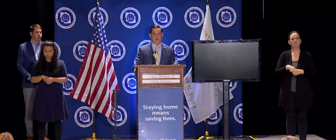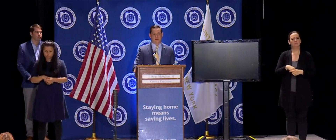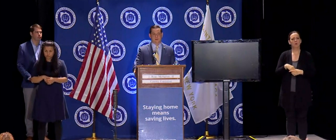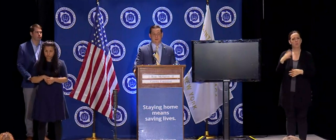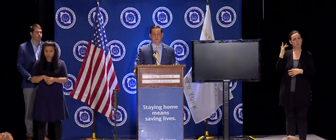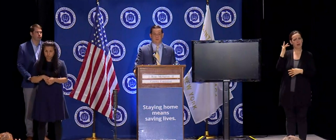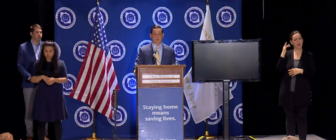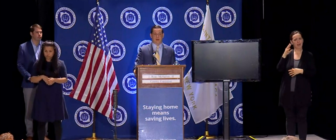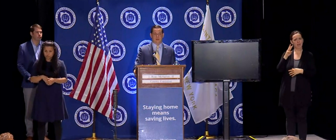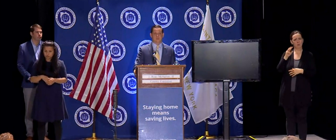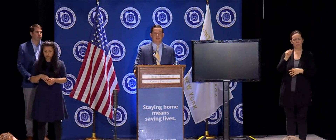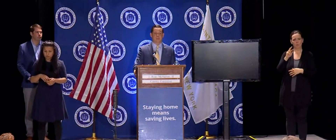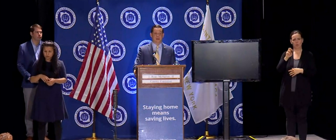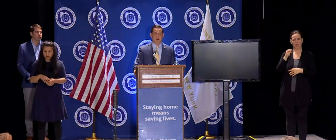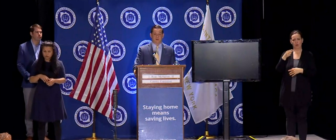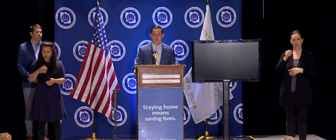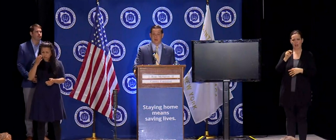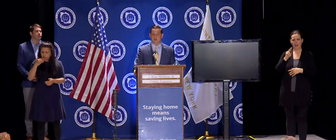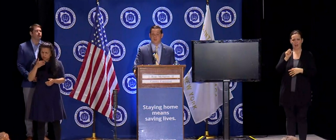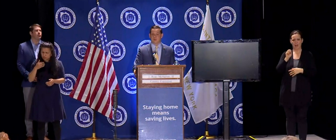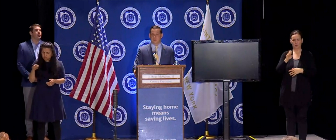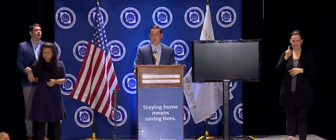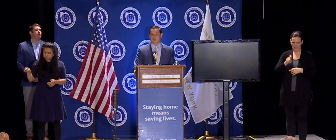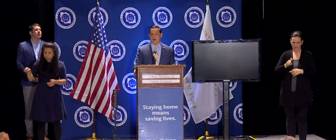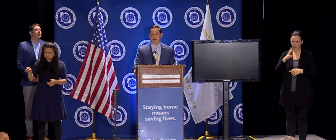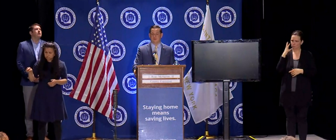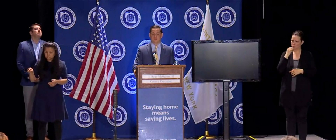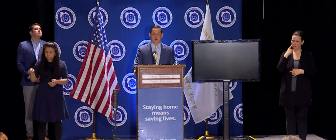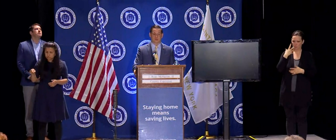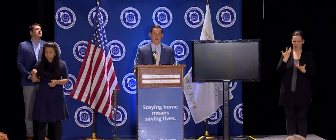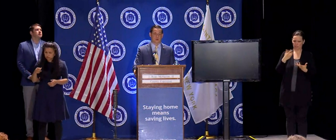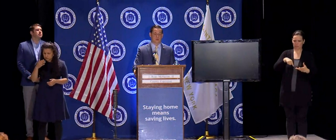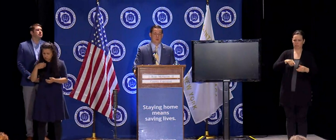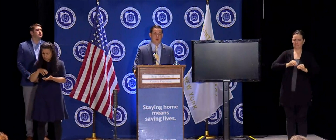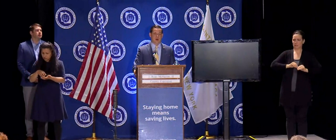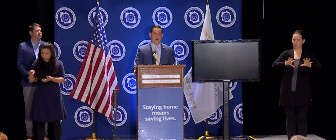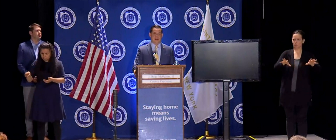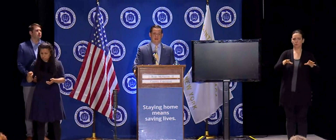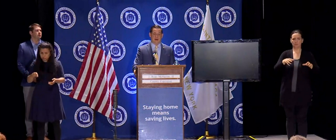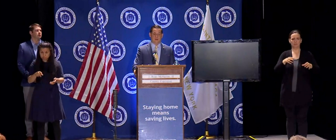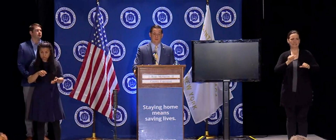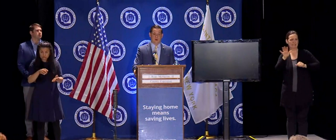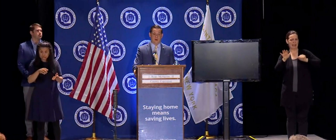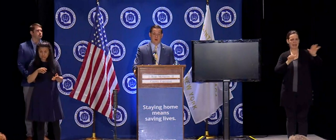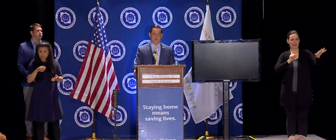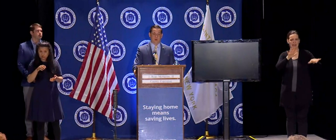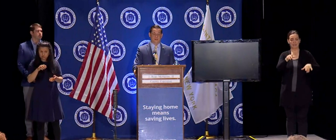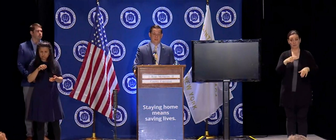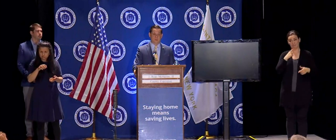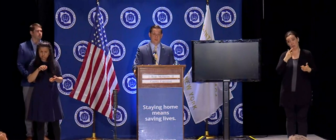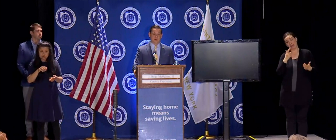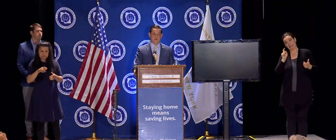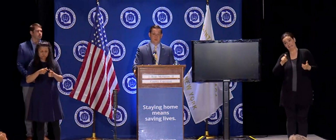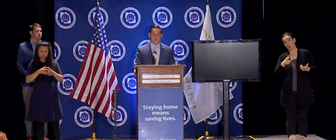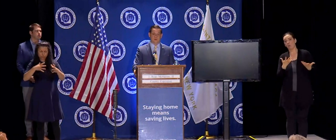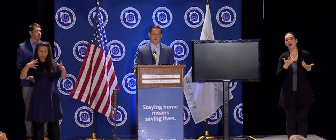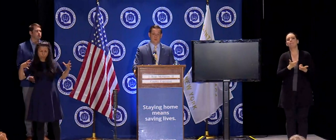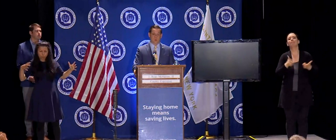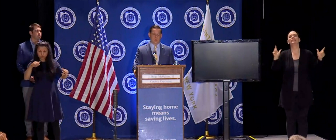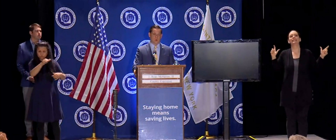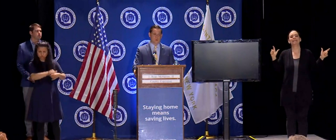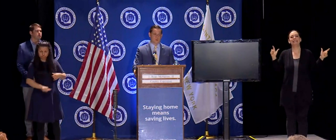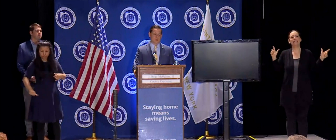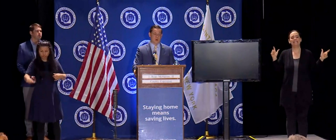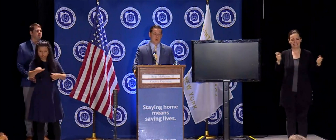well, it's big enough. It's got utilities. It's got infrastructure. Not a lot of upgrades need to be done